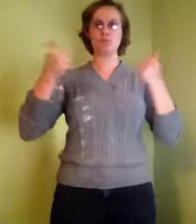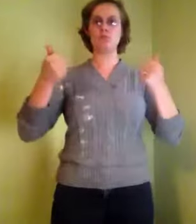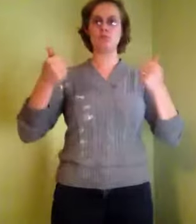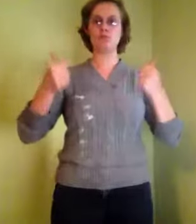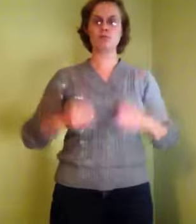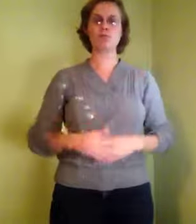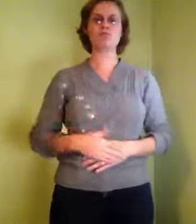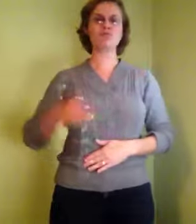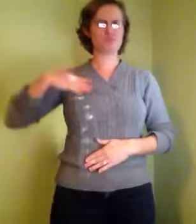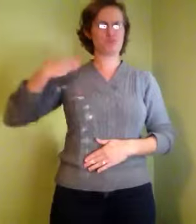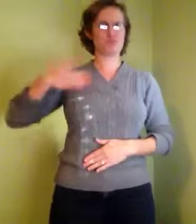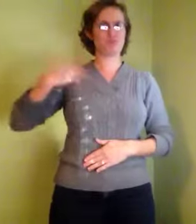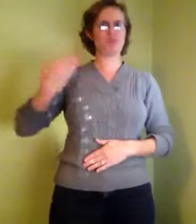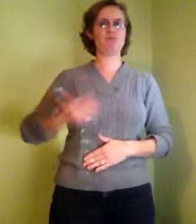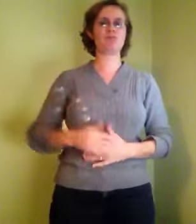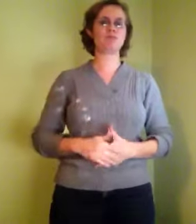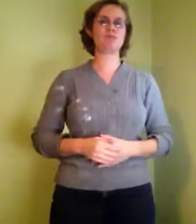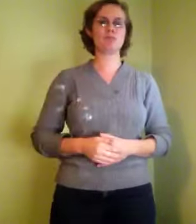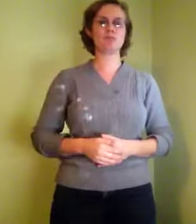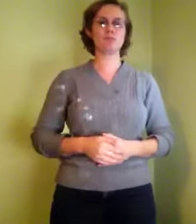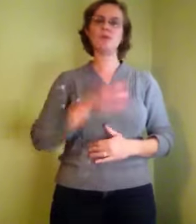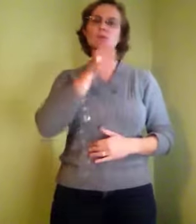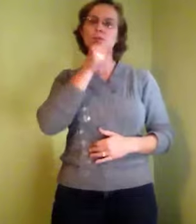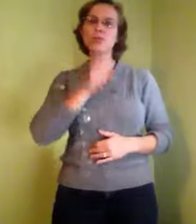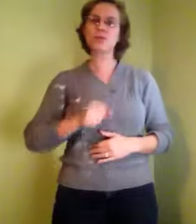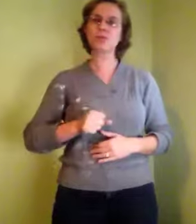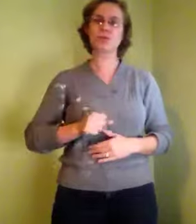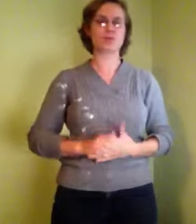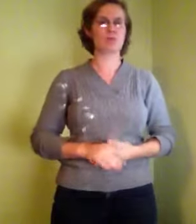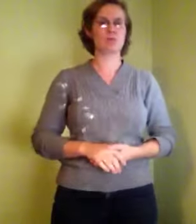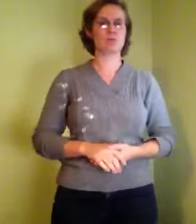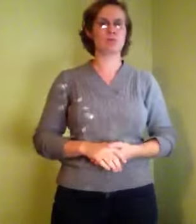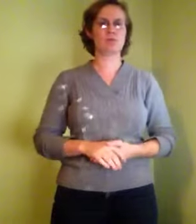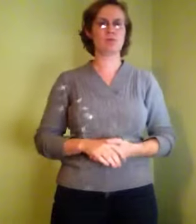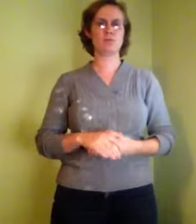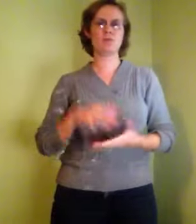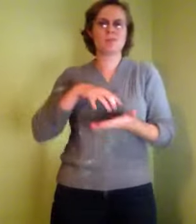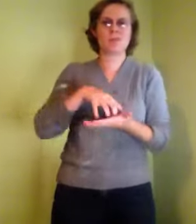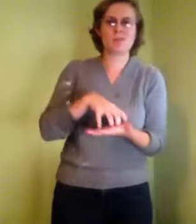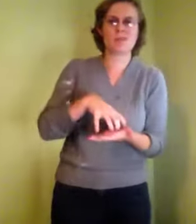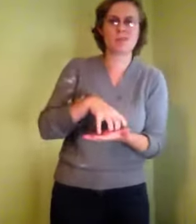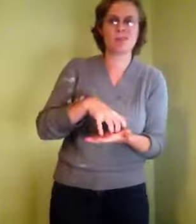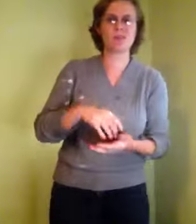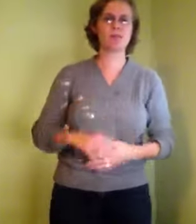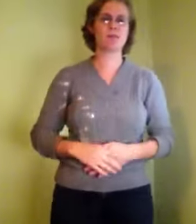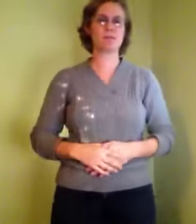Young, Old, Crippled, Tired,